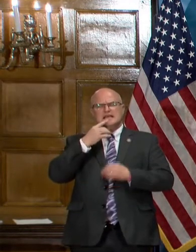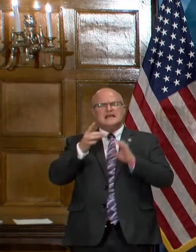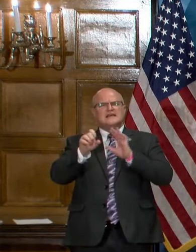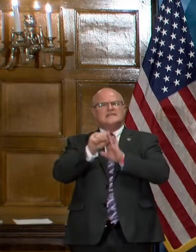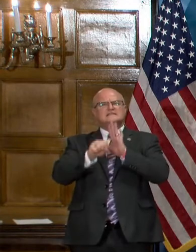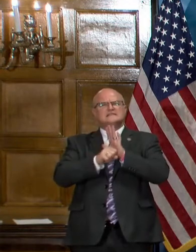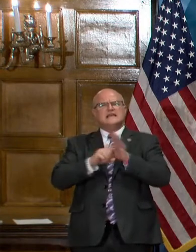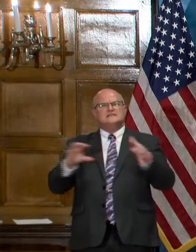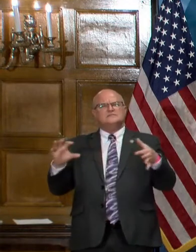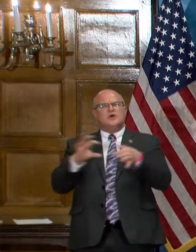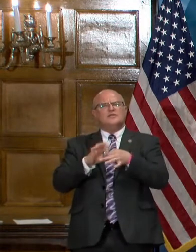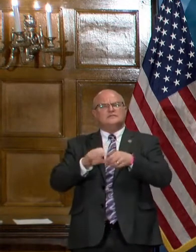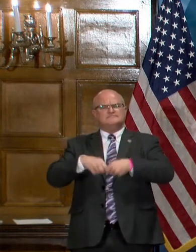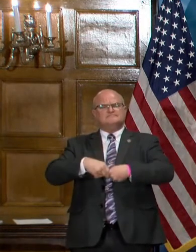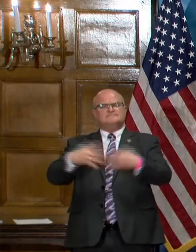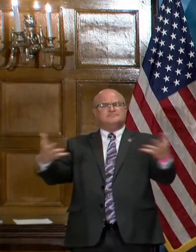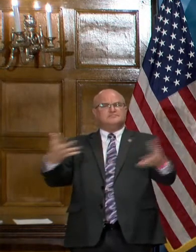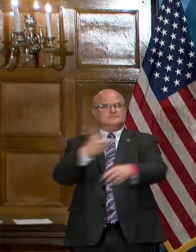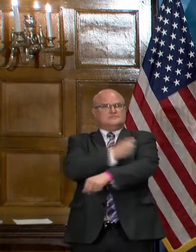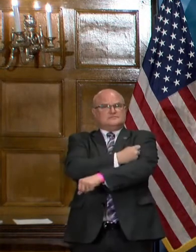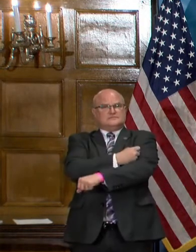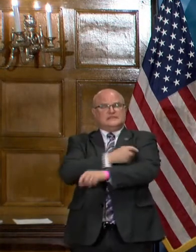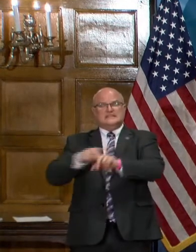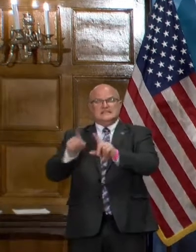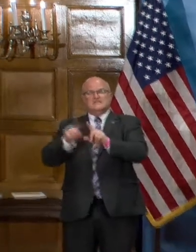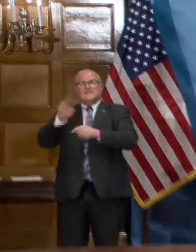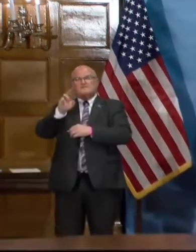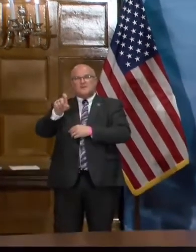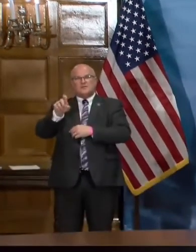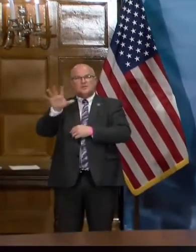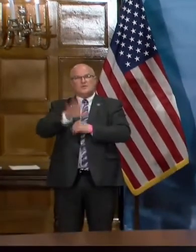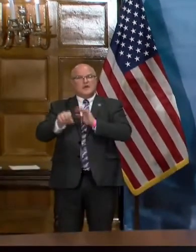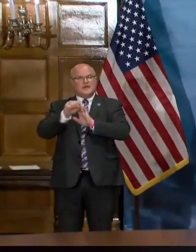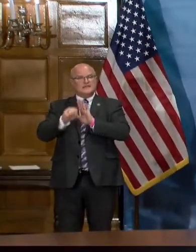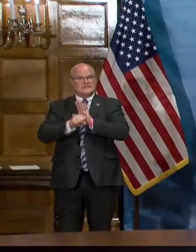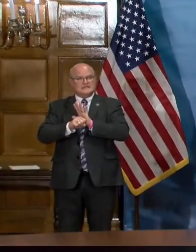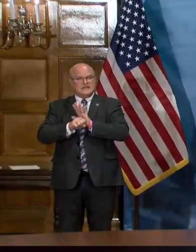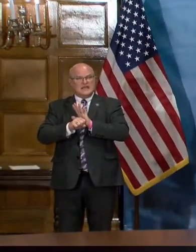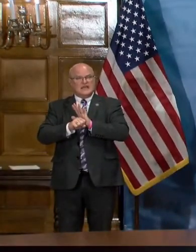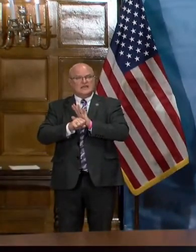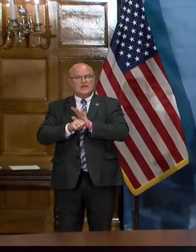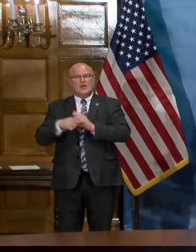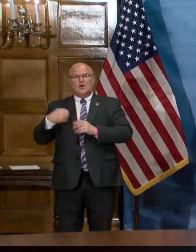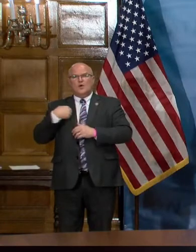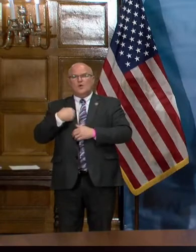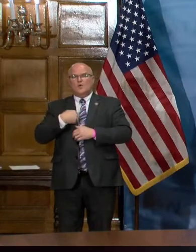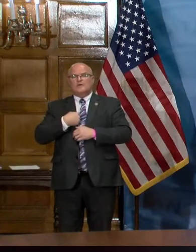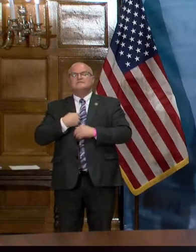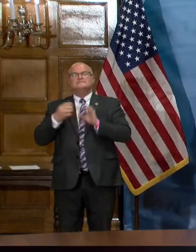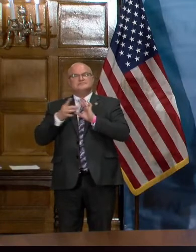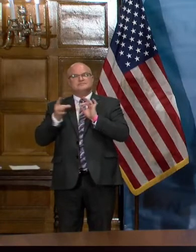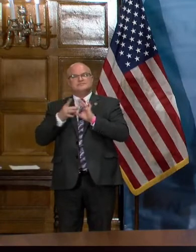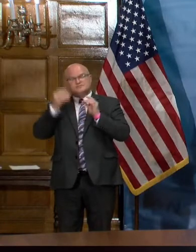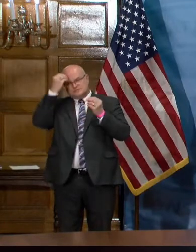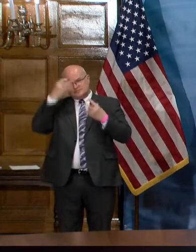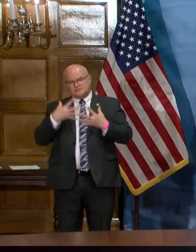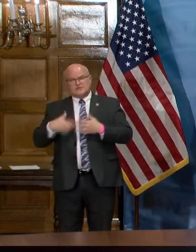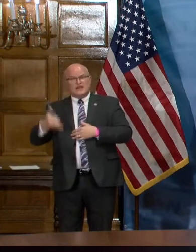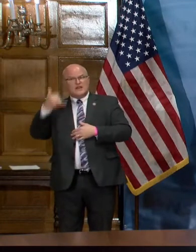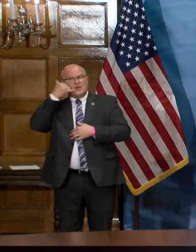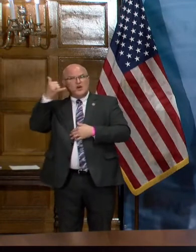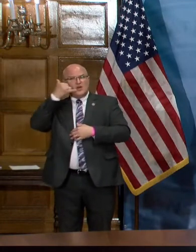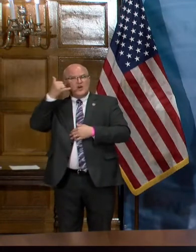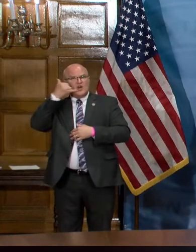partnership to distribute the COVID-19 vaccines with several pharmacies across the state. We've been getting a lot of viewer messages saying they've called into